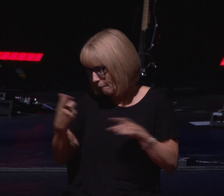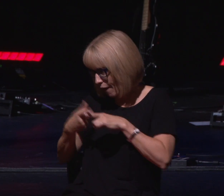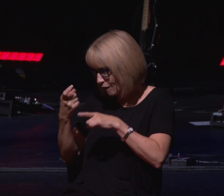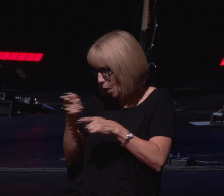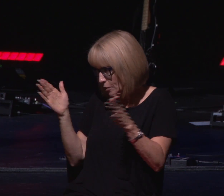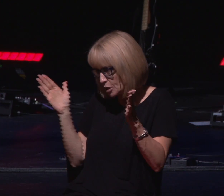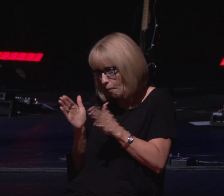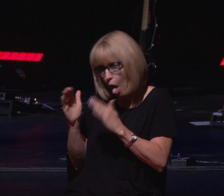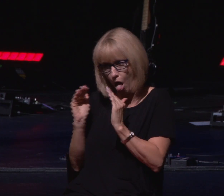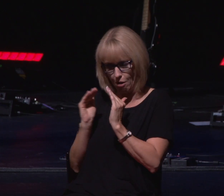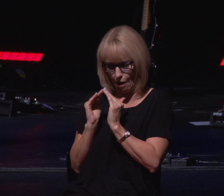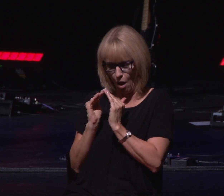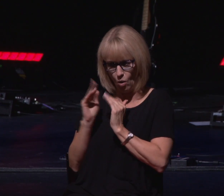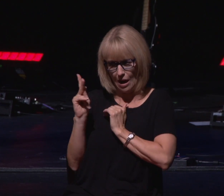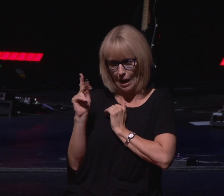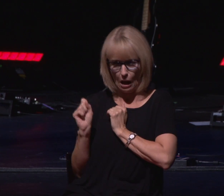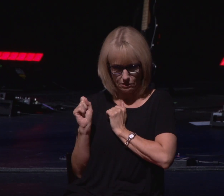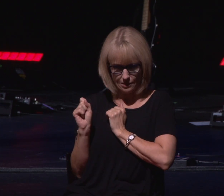small town in Kansas.